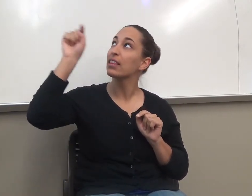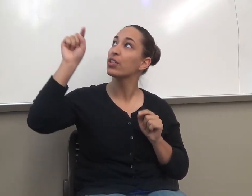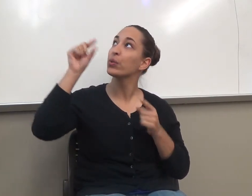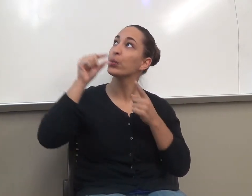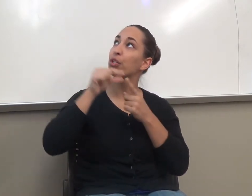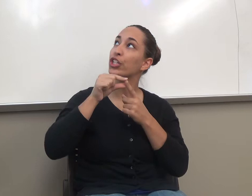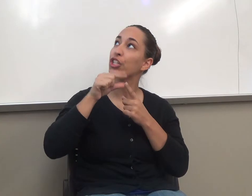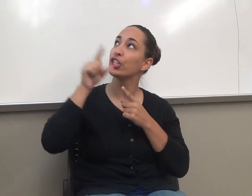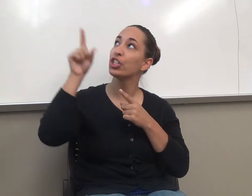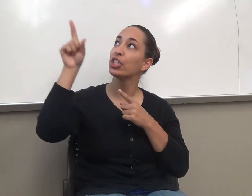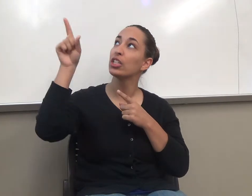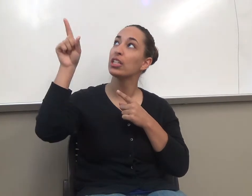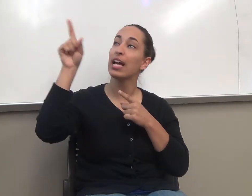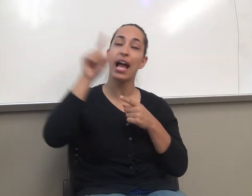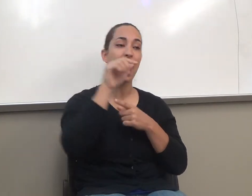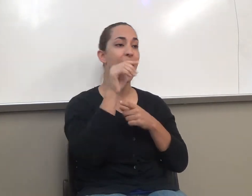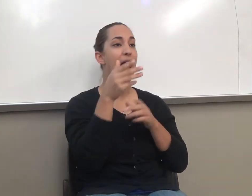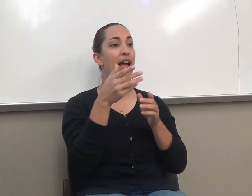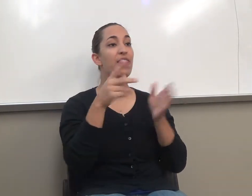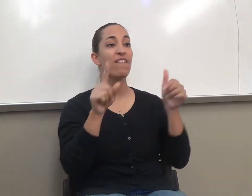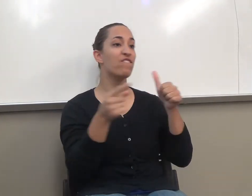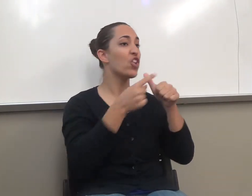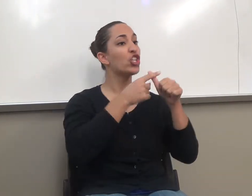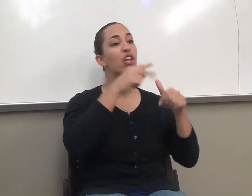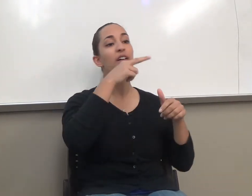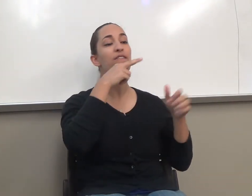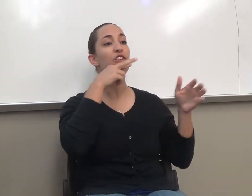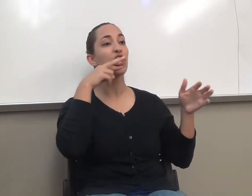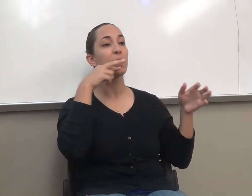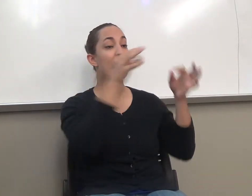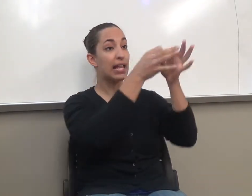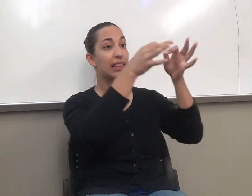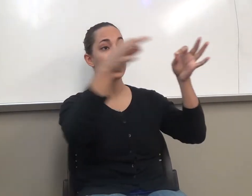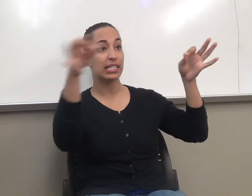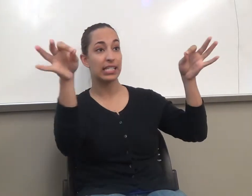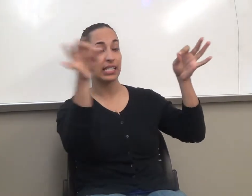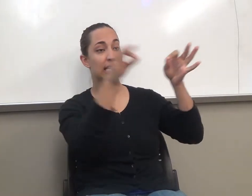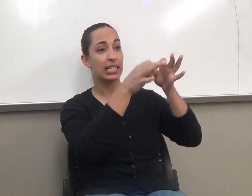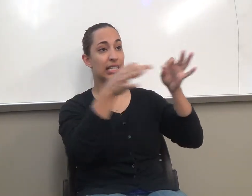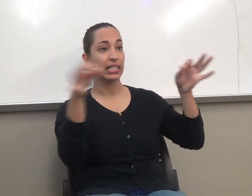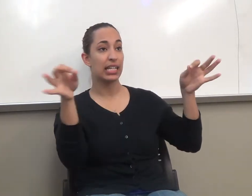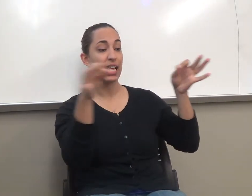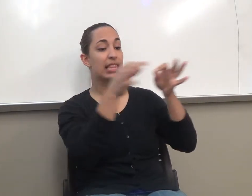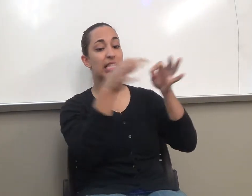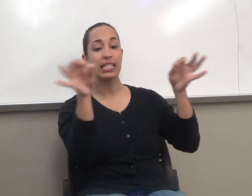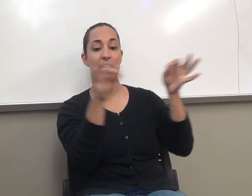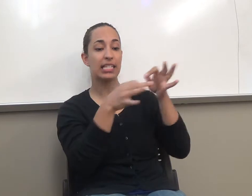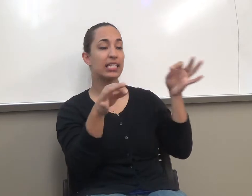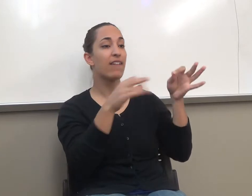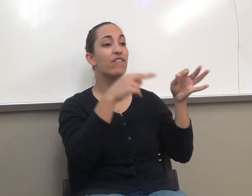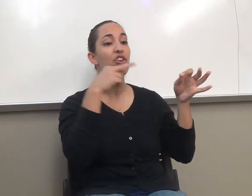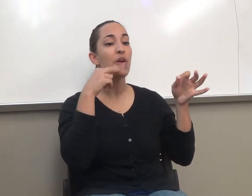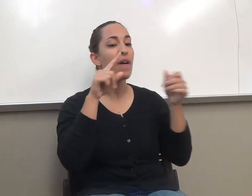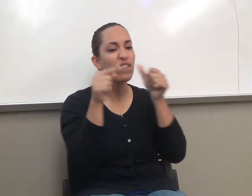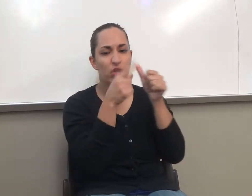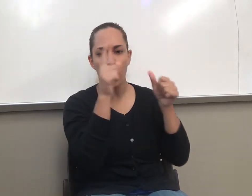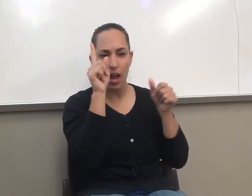is in present tense. So she's saying we always do this, okay?